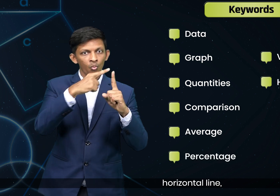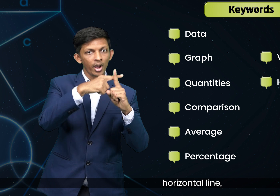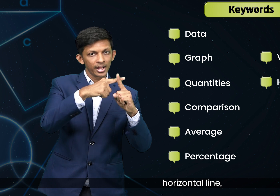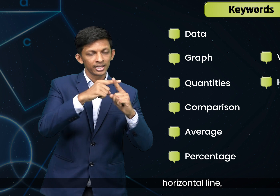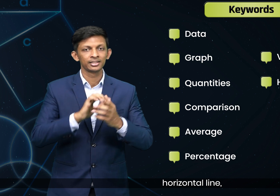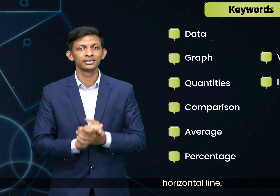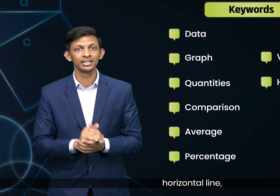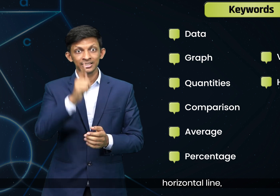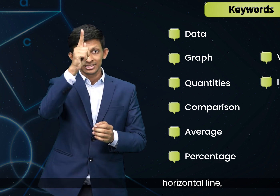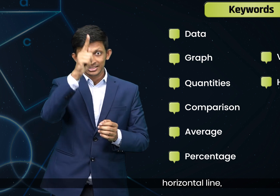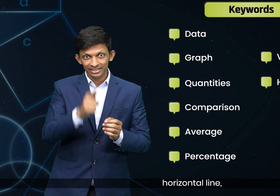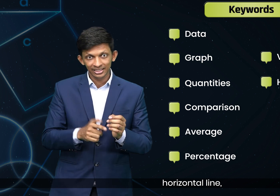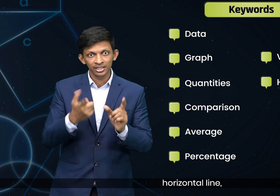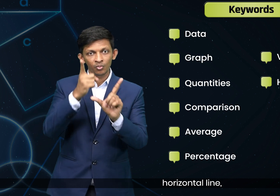horizontal line,